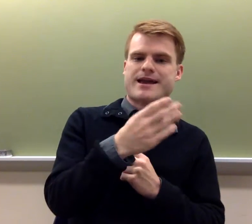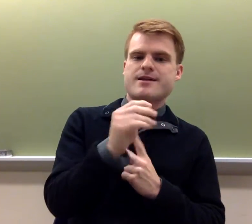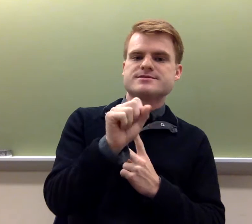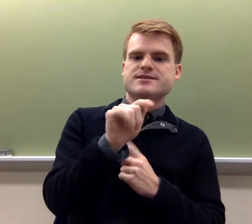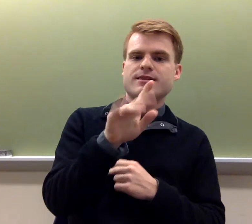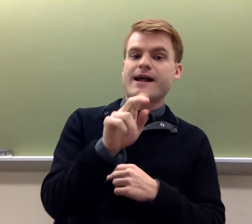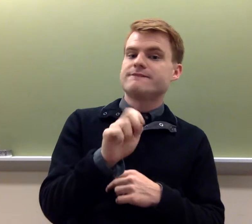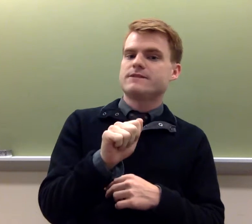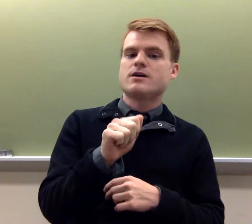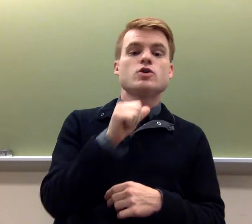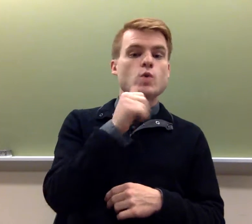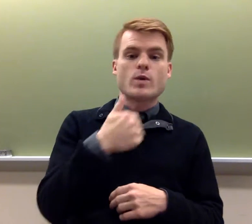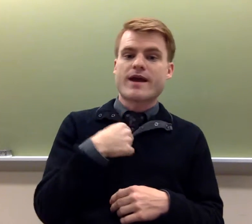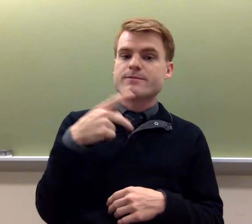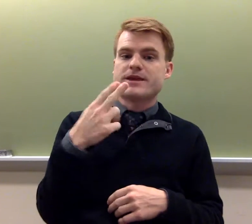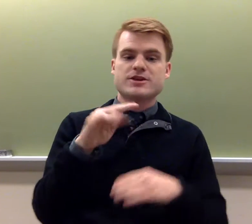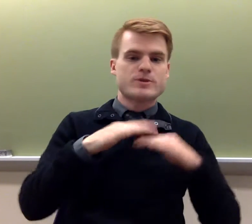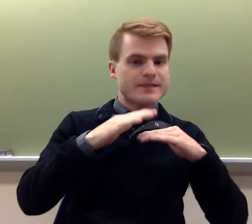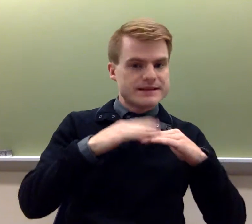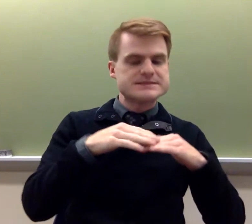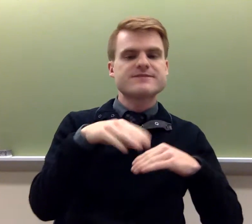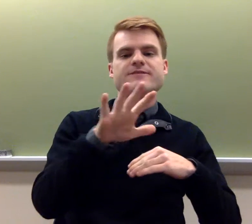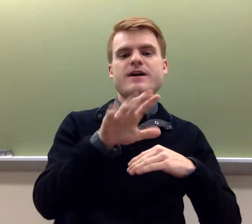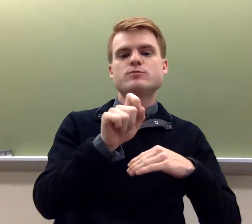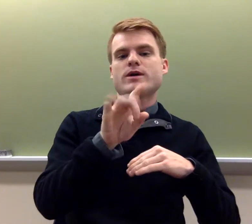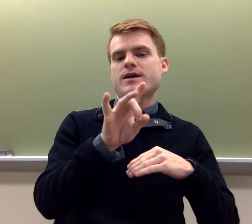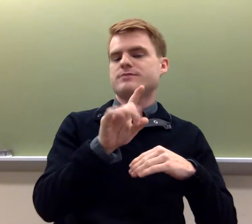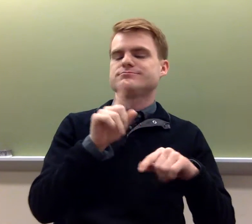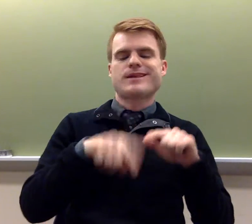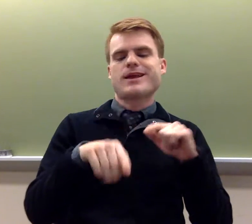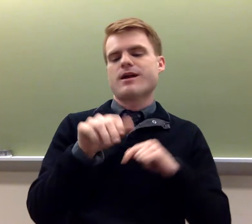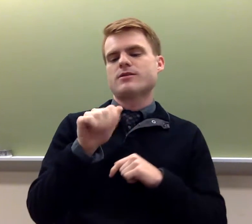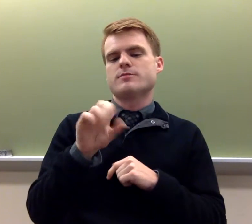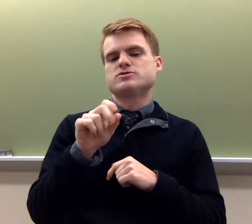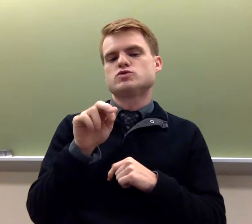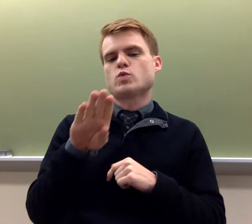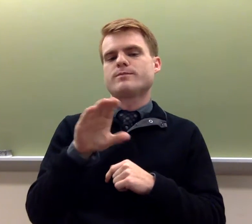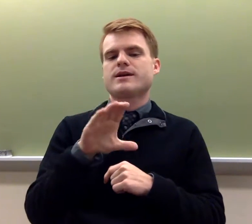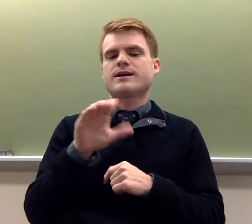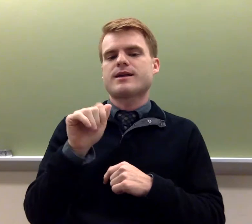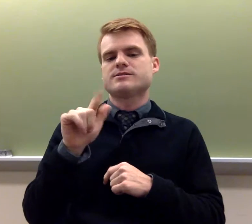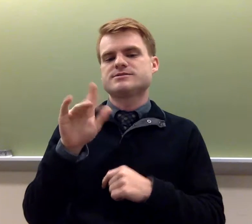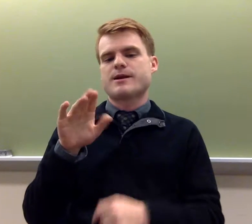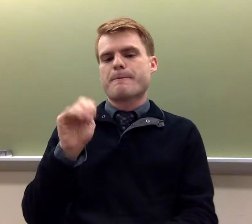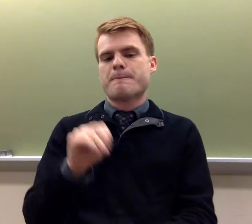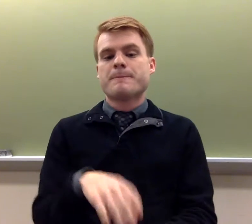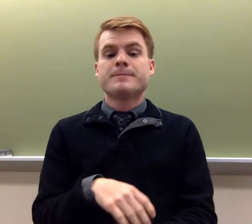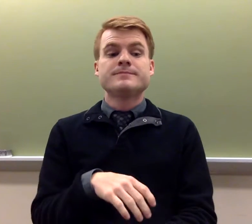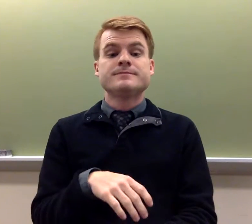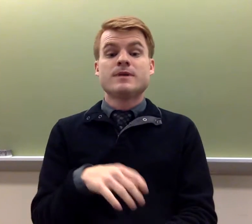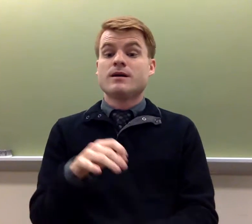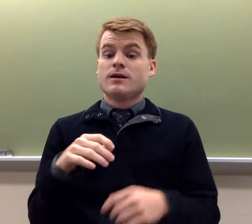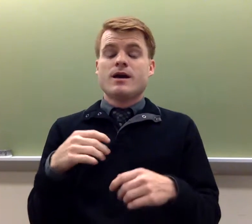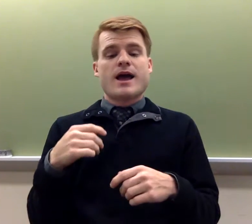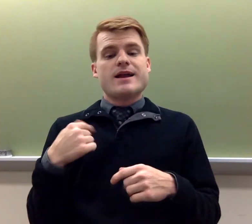at least 5.8, you can't absorb calcium. And as we go on today, we'll let you figure out the